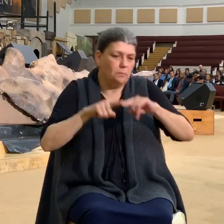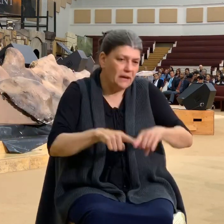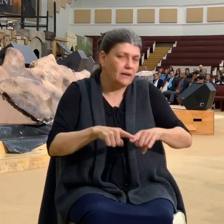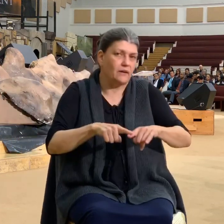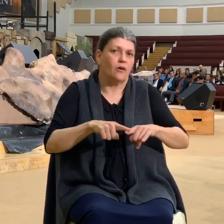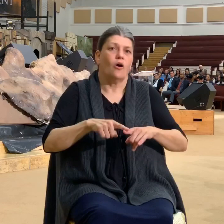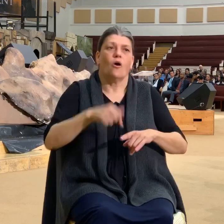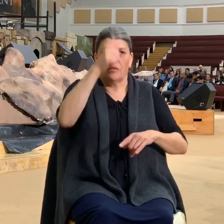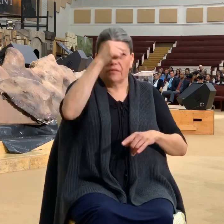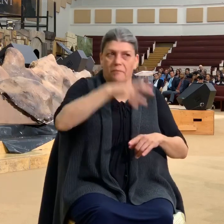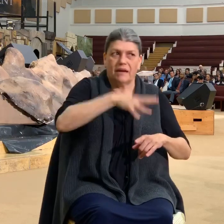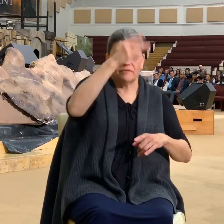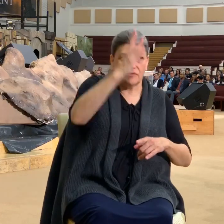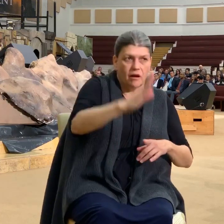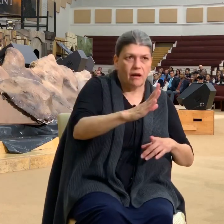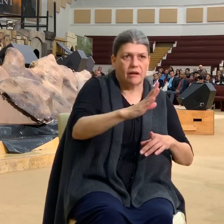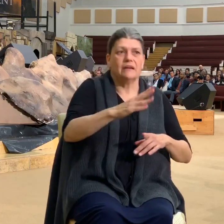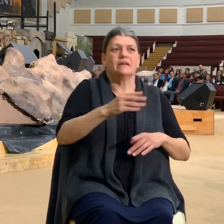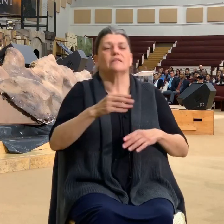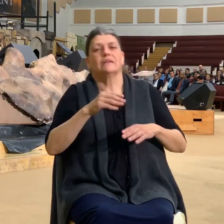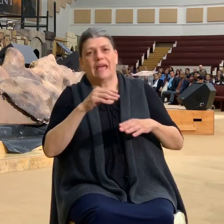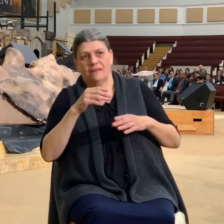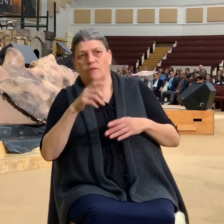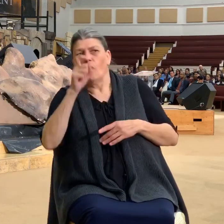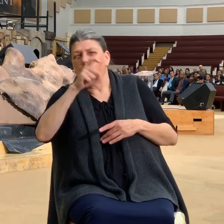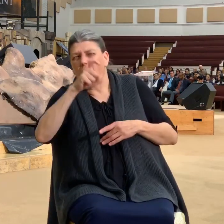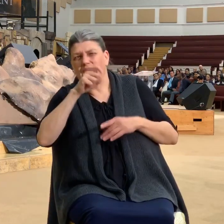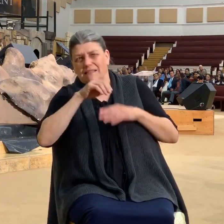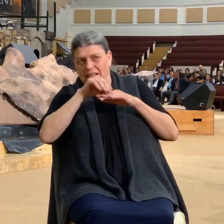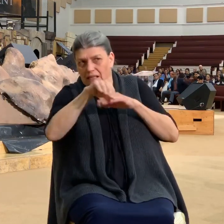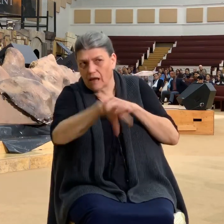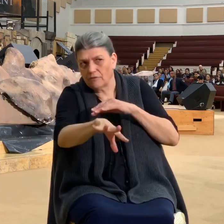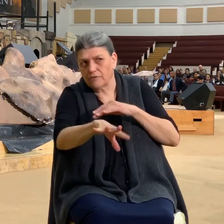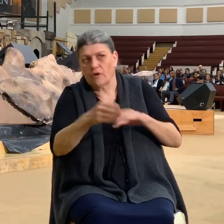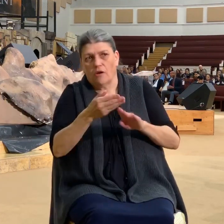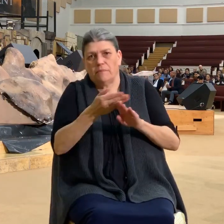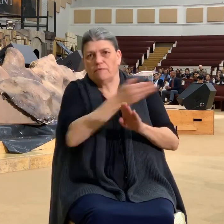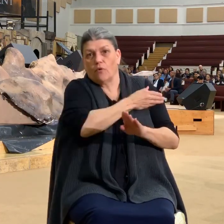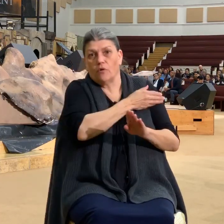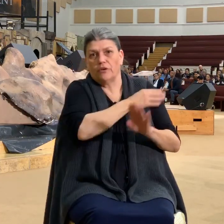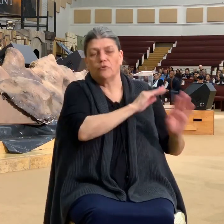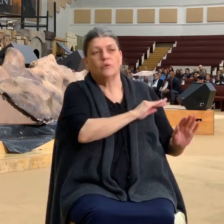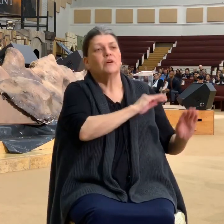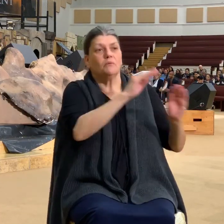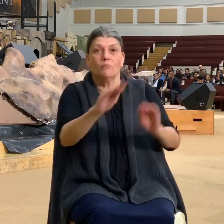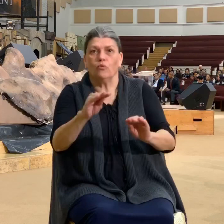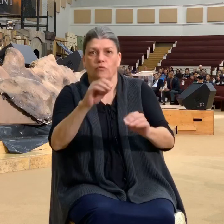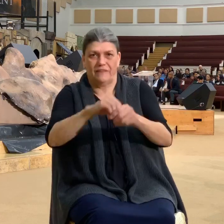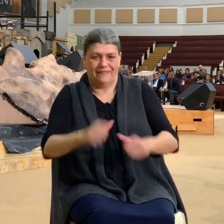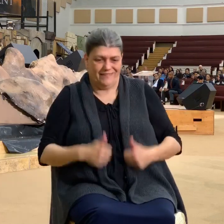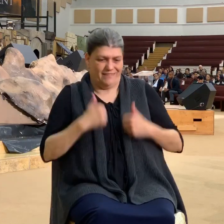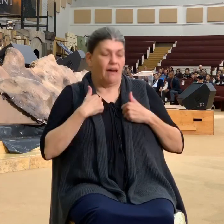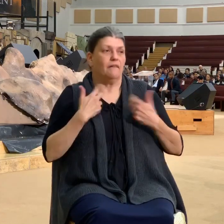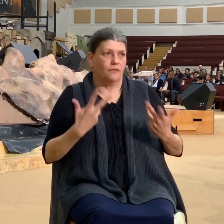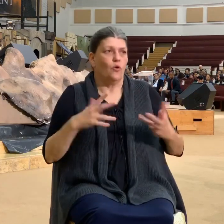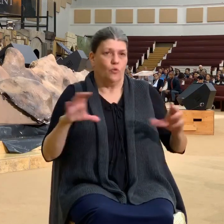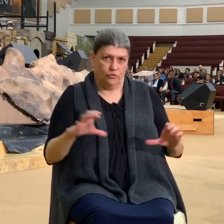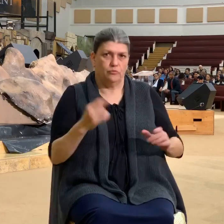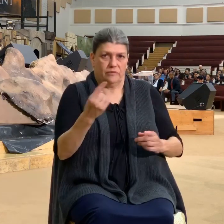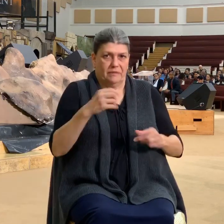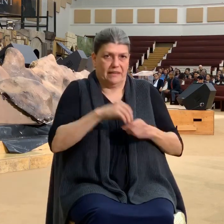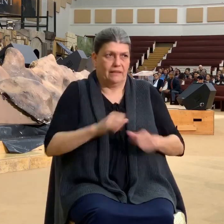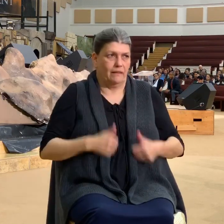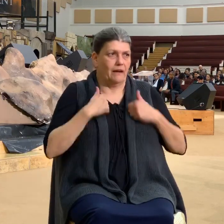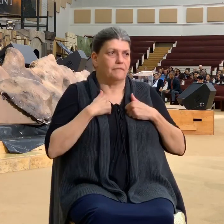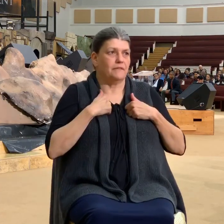godly, wise counsel before you make a move in life. The best way to find the will of God for your life